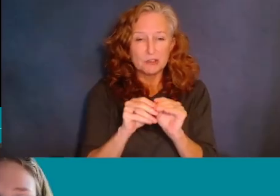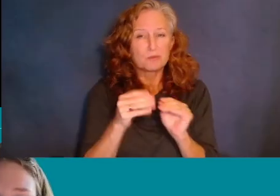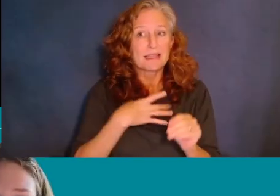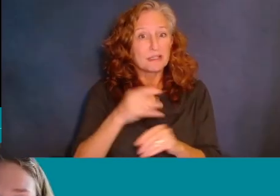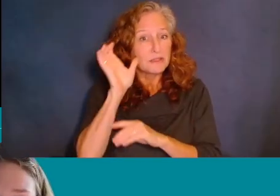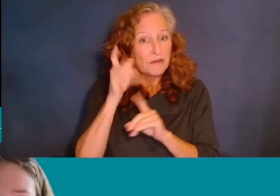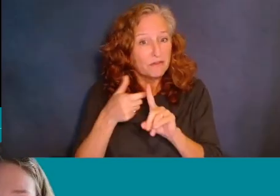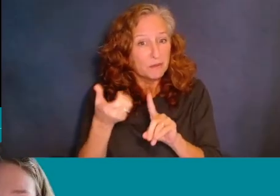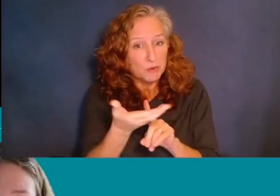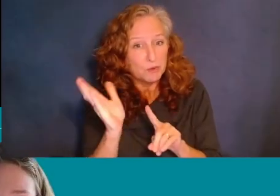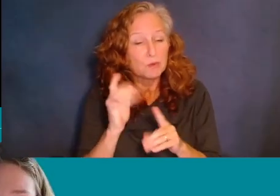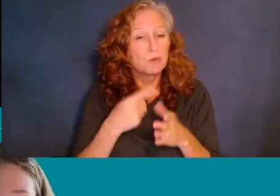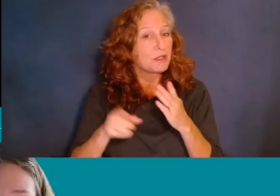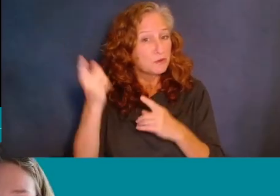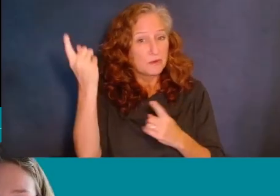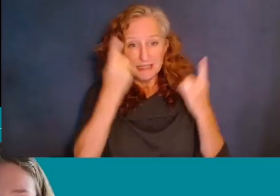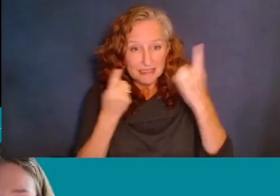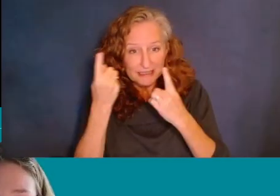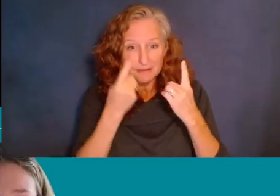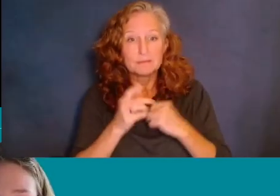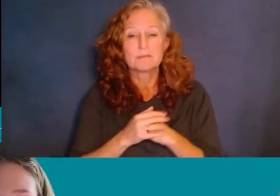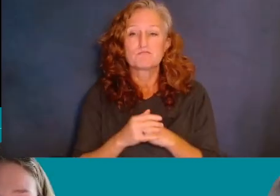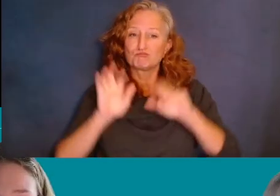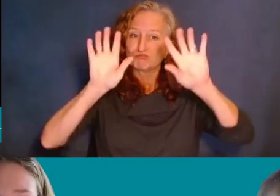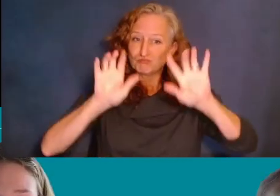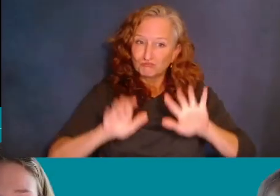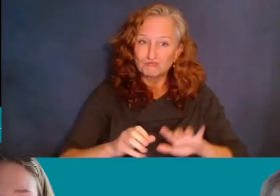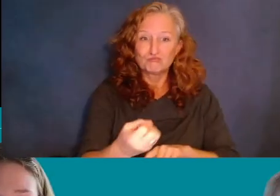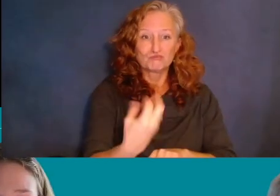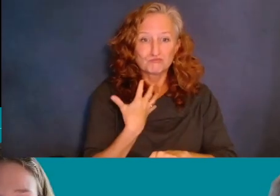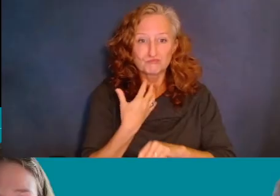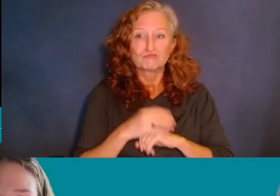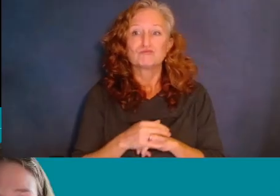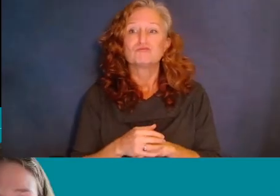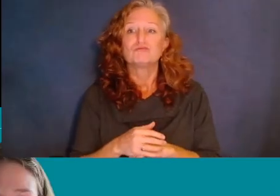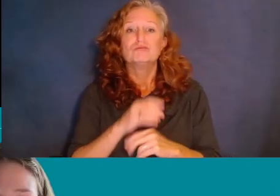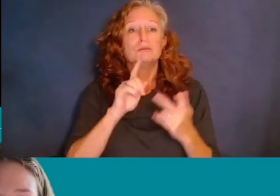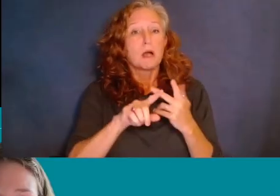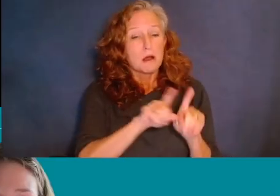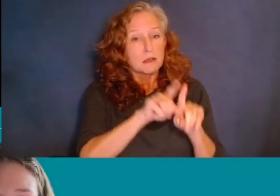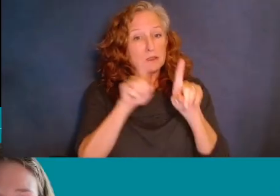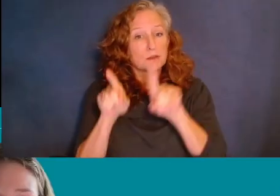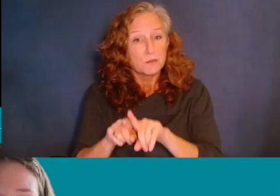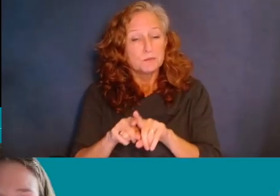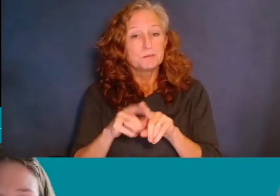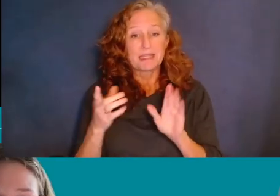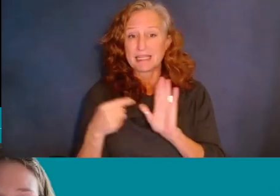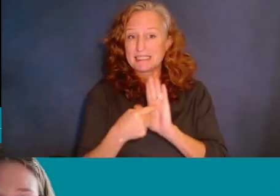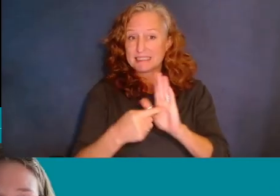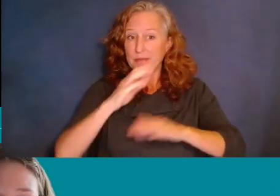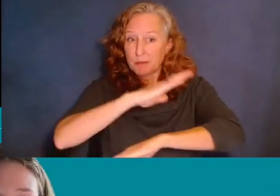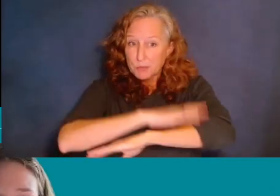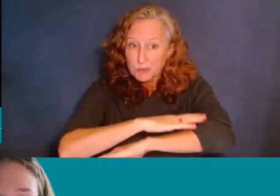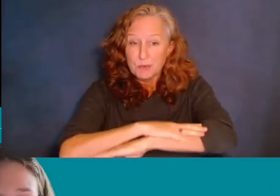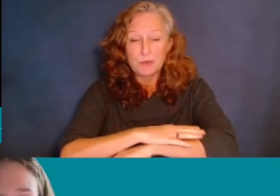And you will be, let's see. Oh, the exhibit booths, don't forget to go and share those. If you haven't